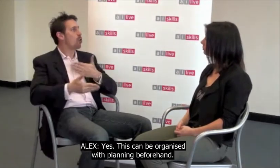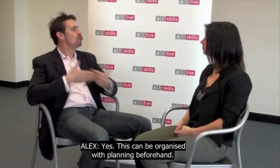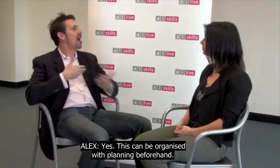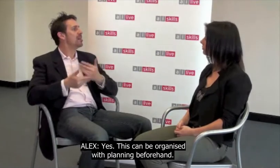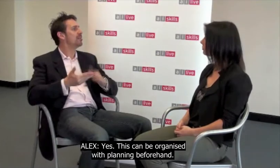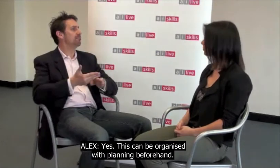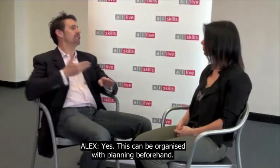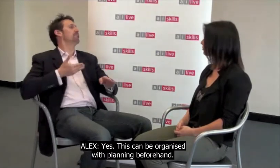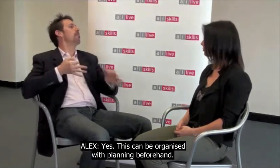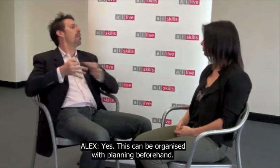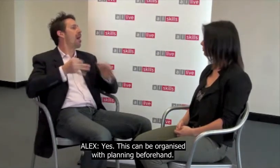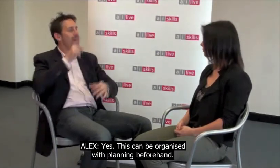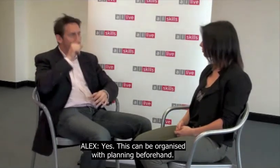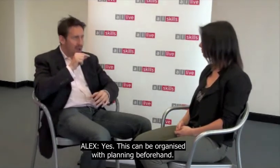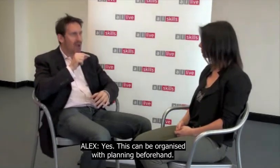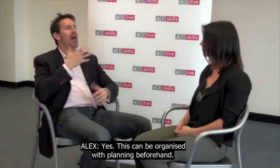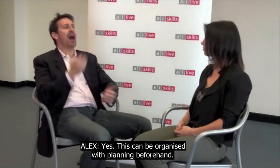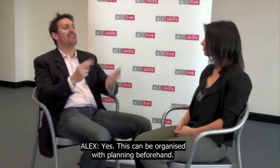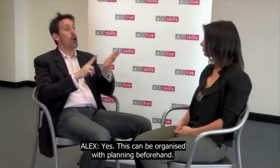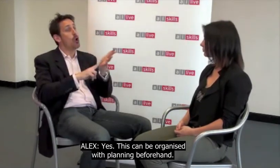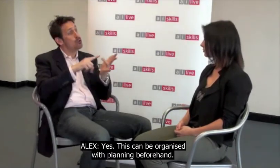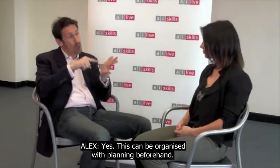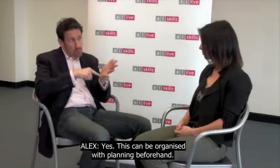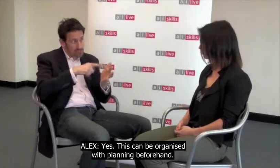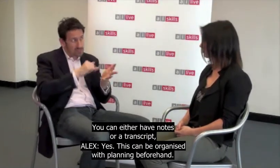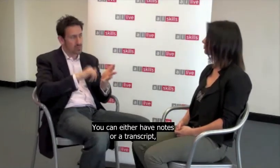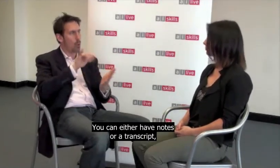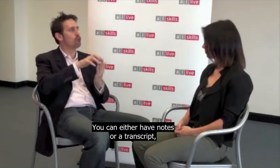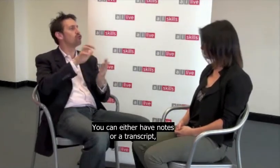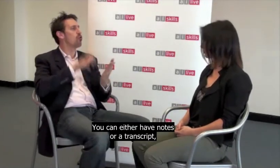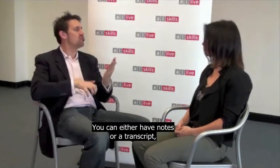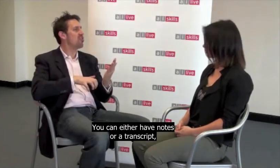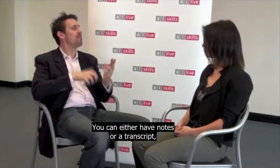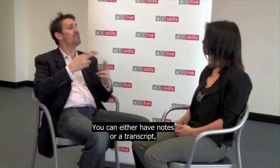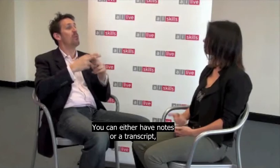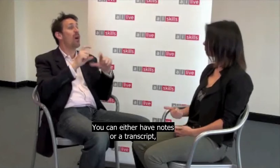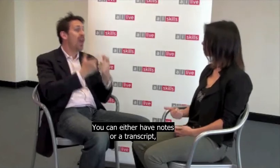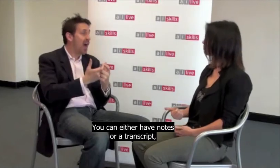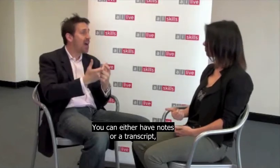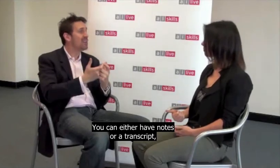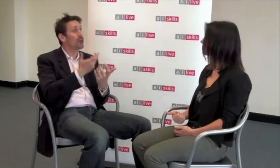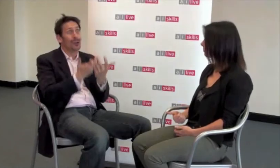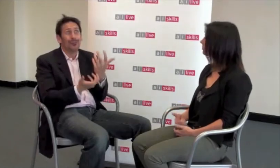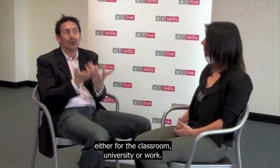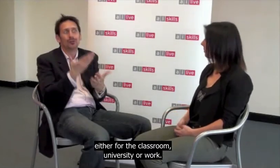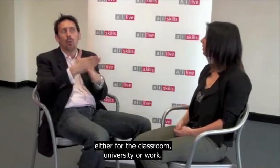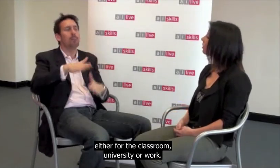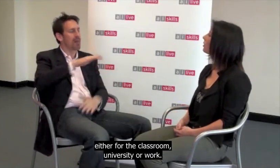Yes. This can be organised with planning beforehand. You can either have notes or a transcript, either for the classroom,